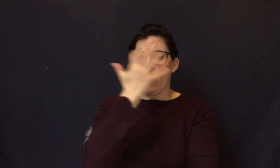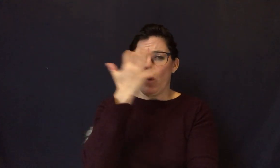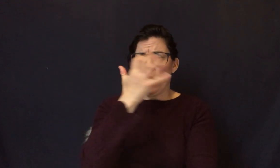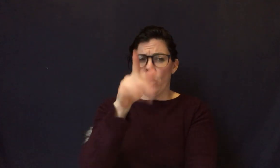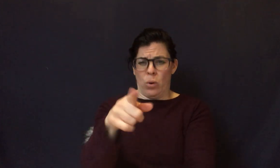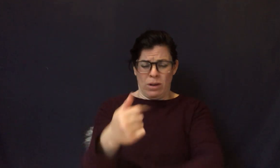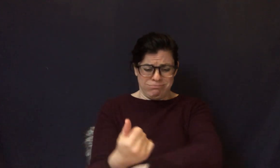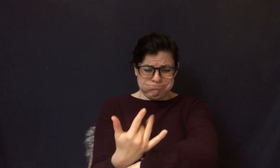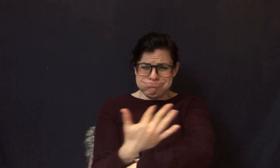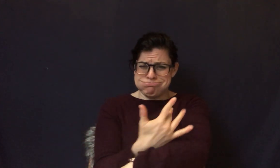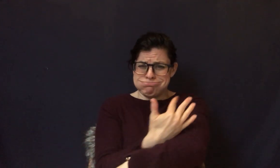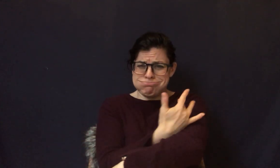Okay? That ain't good.